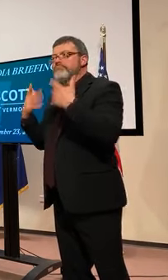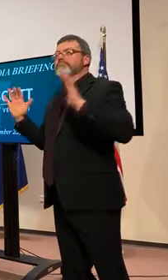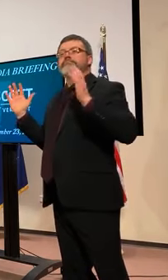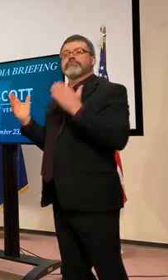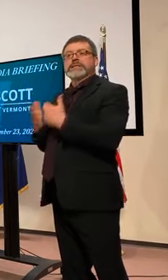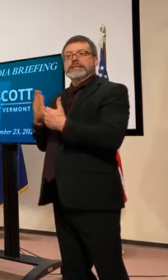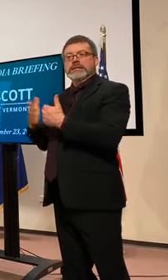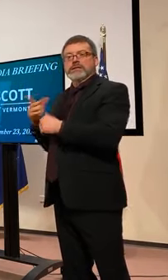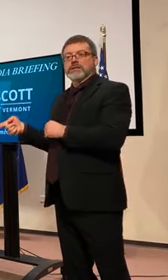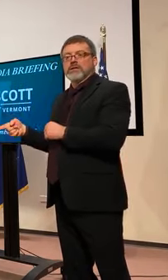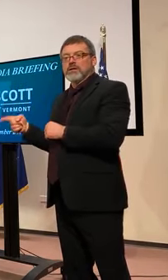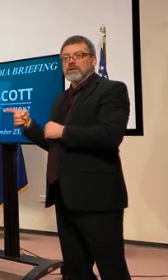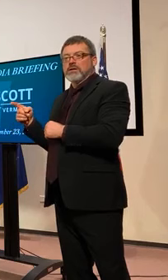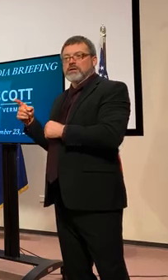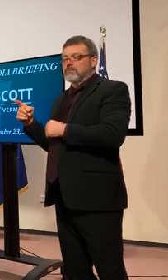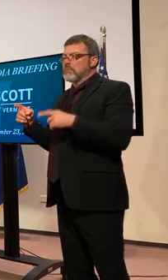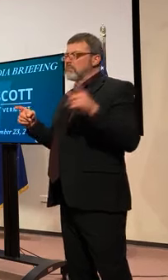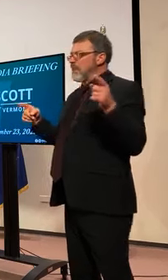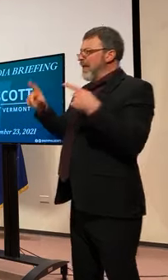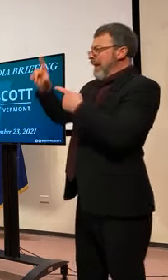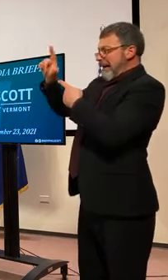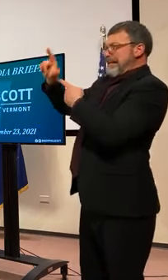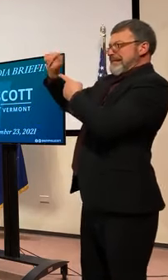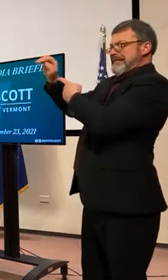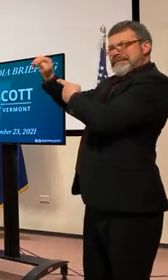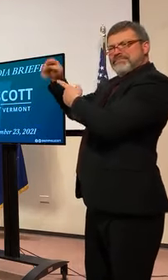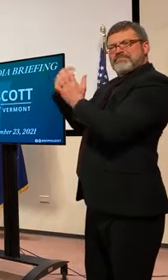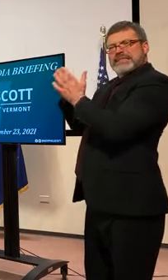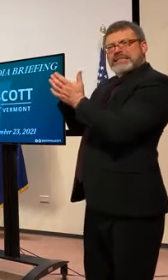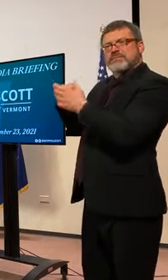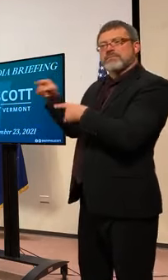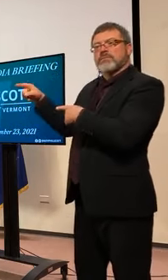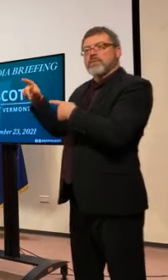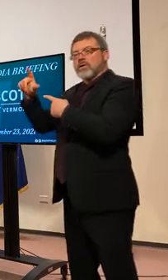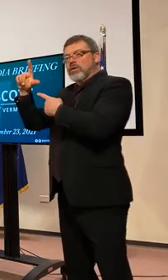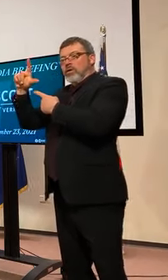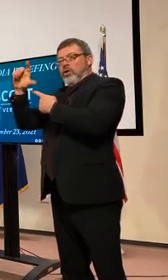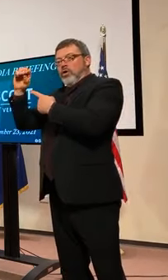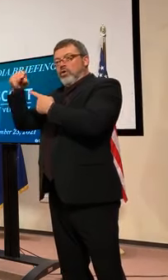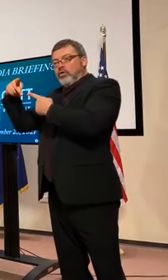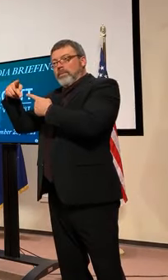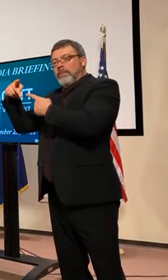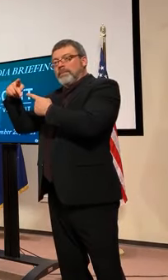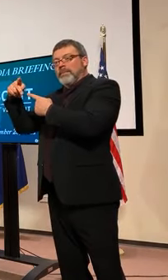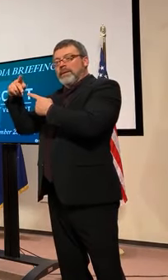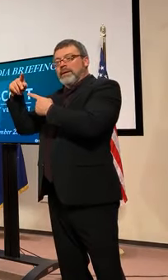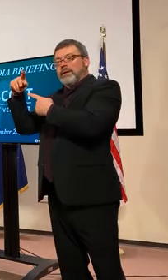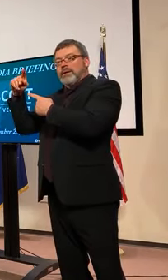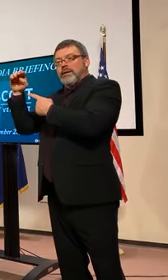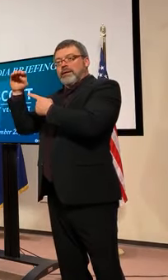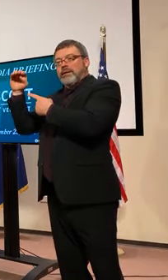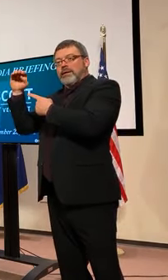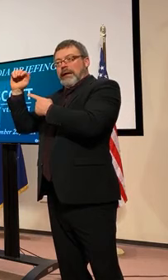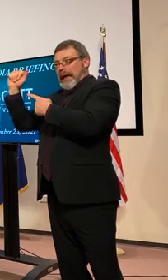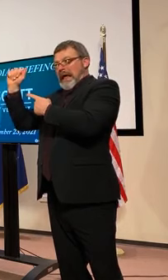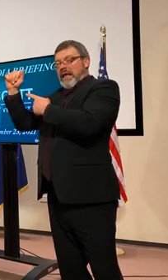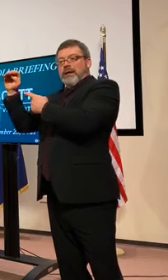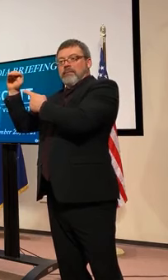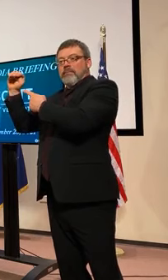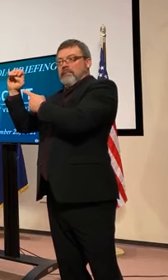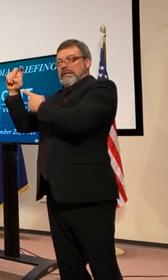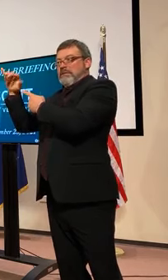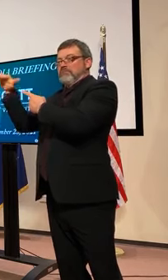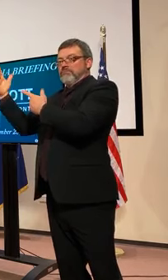LAMP stands for, it's loop-mediated isothermal amplification. But it's, again, same nasal